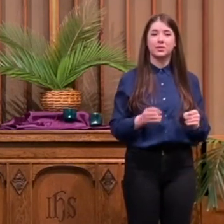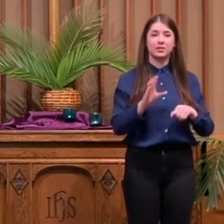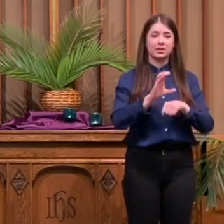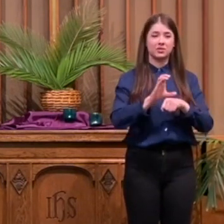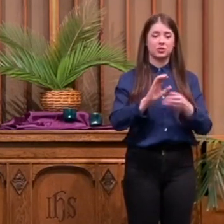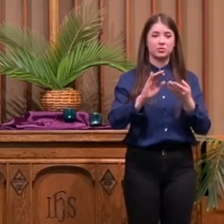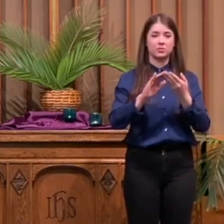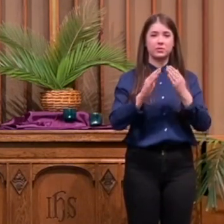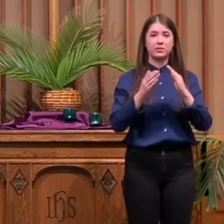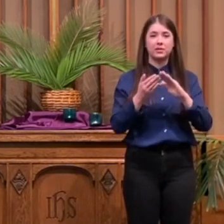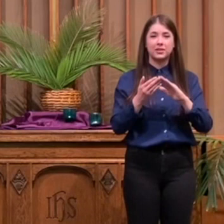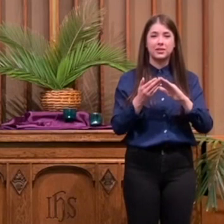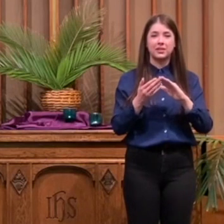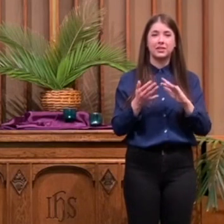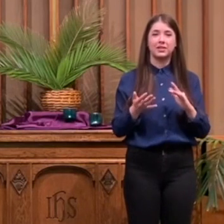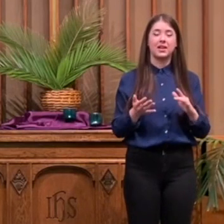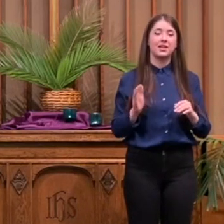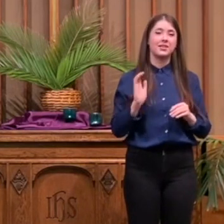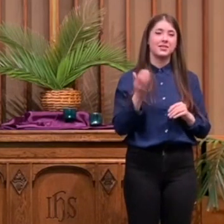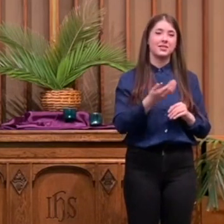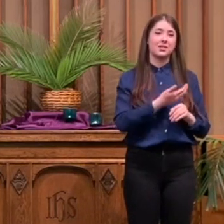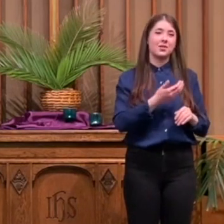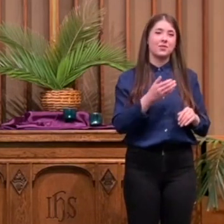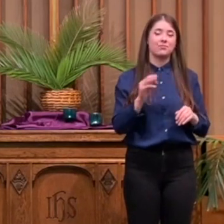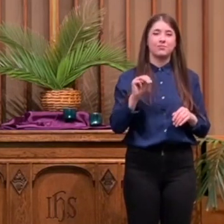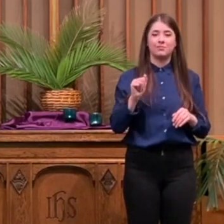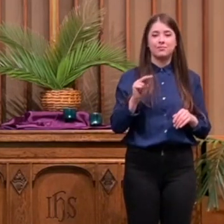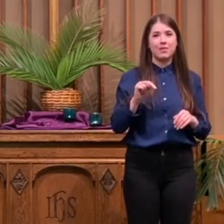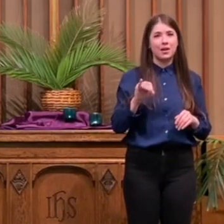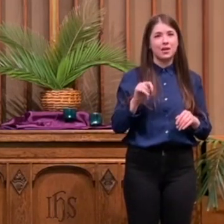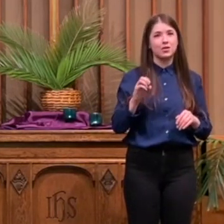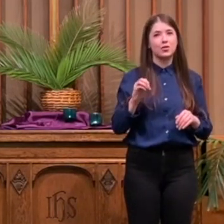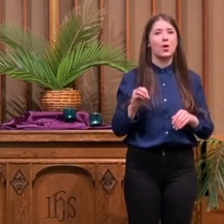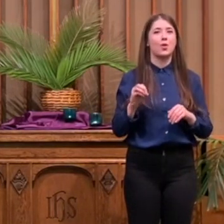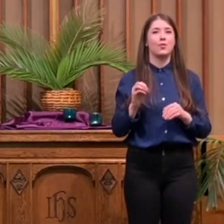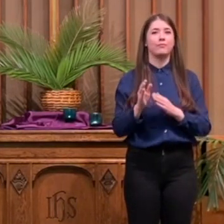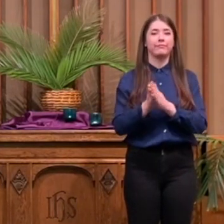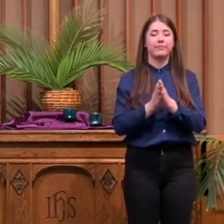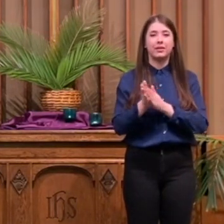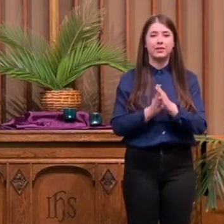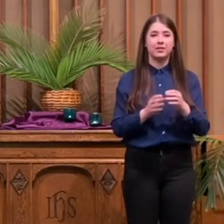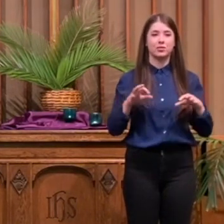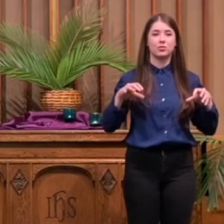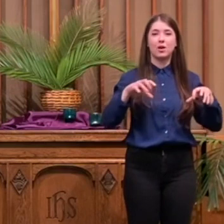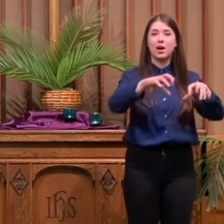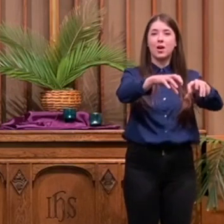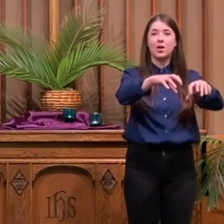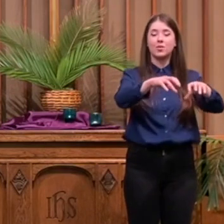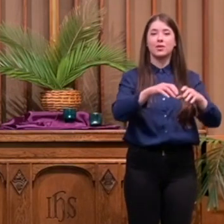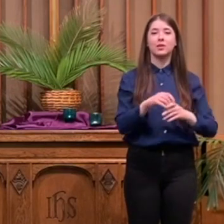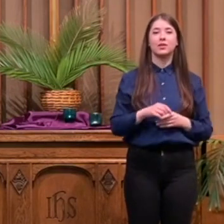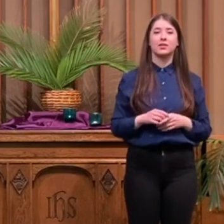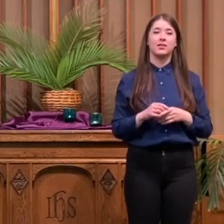church community, as our own Manito United Methodist crowd, will